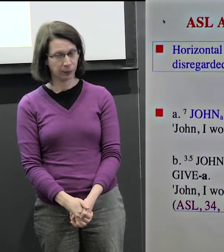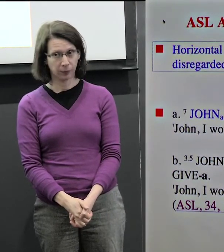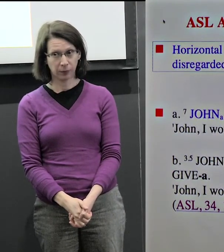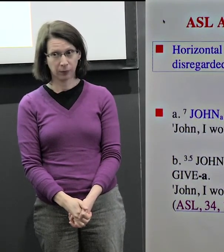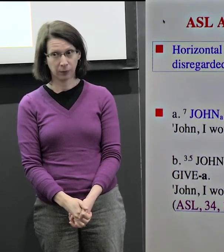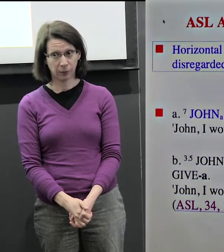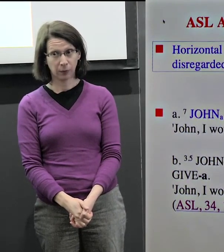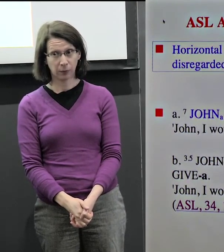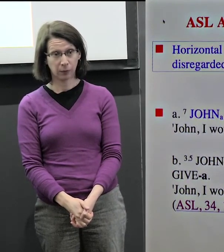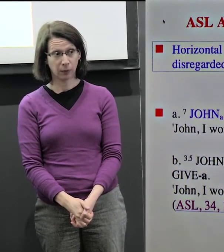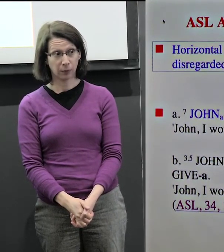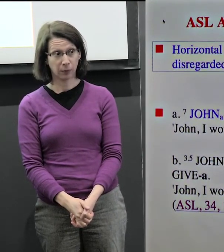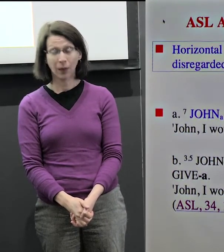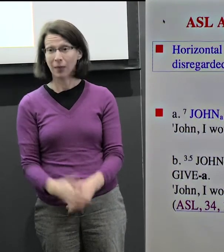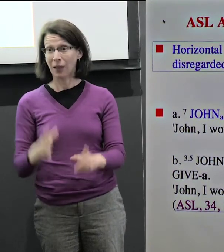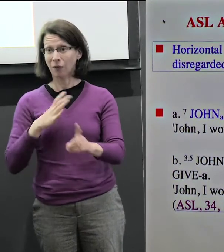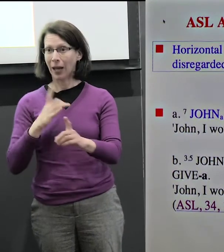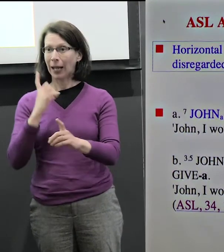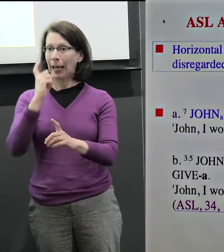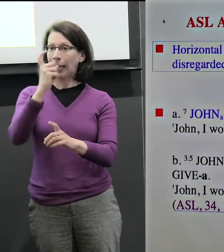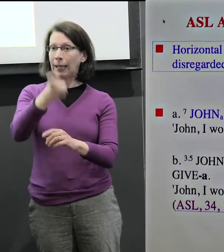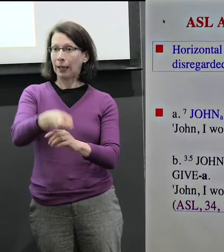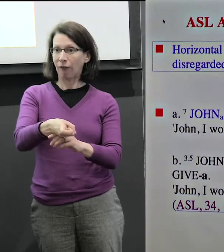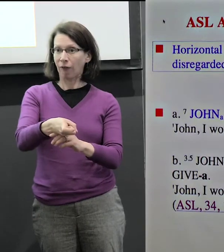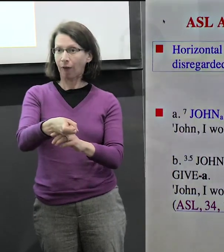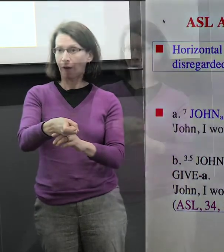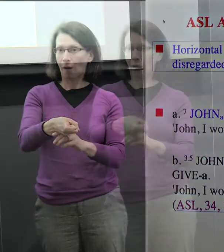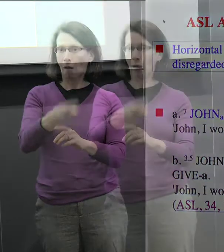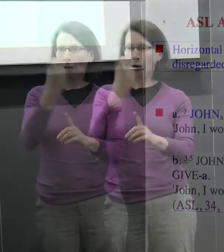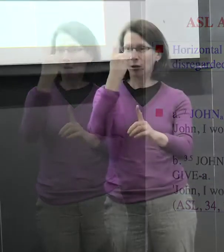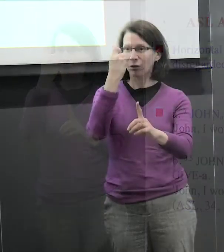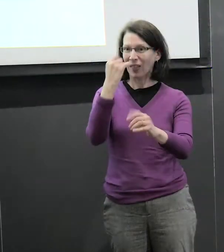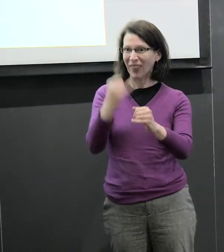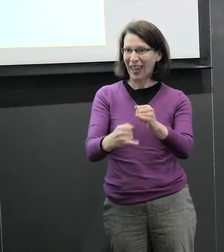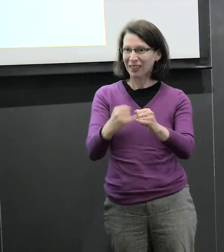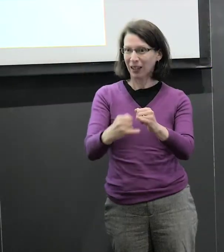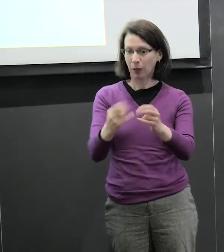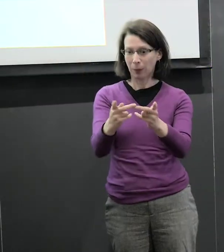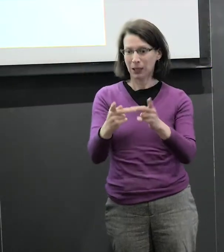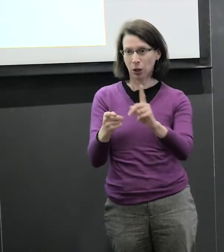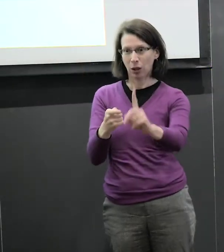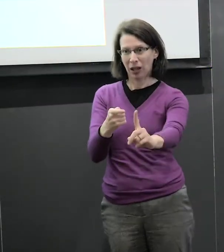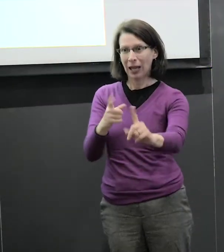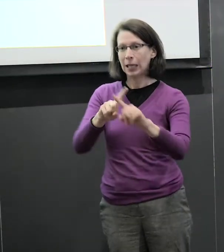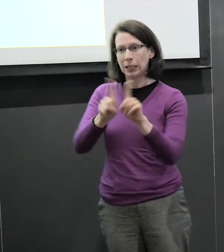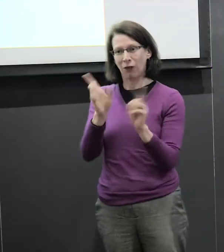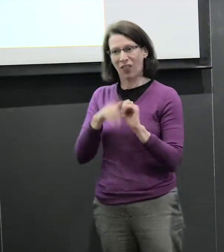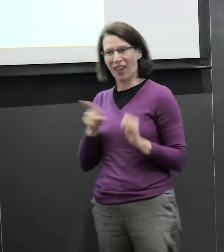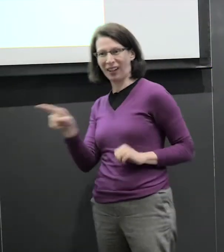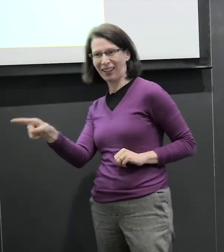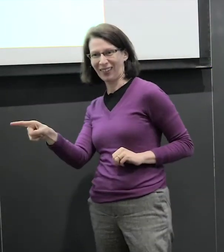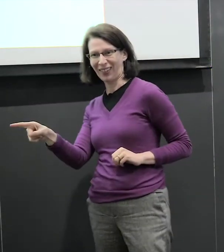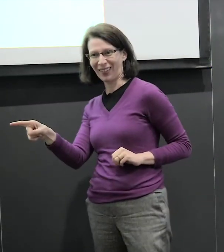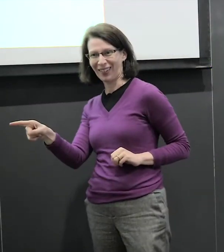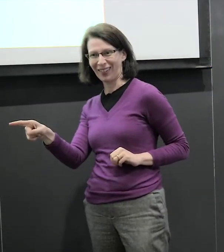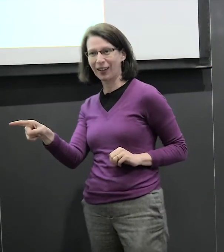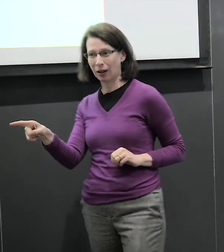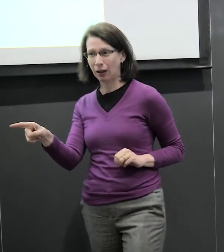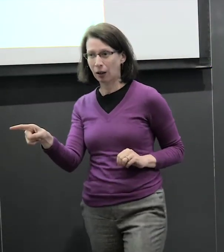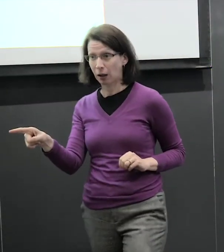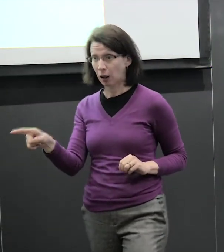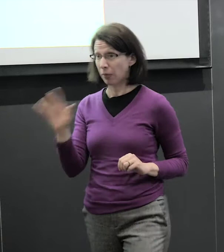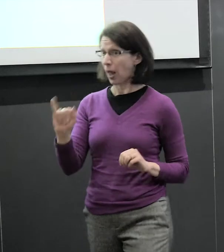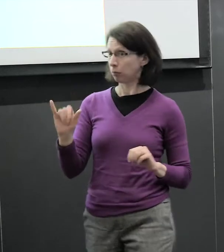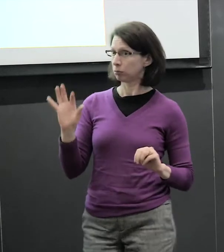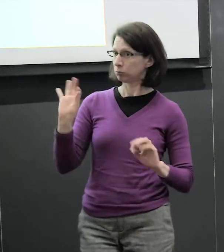give, with, of course, a different ending. Okay. So what do we see here? We see, in a